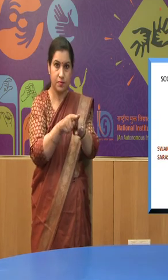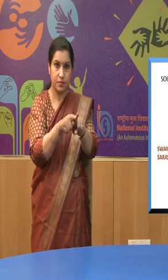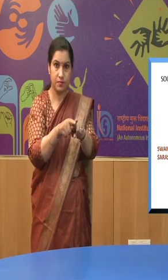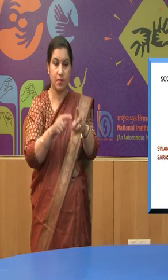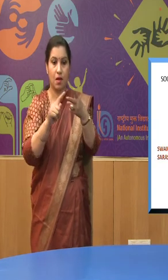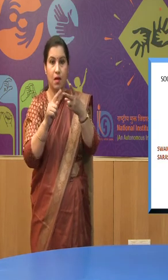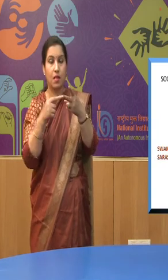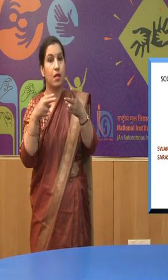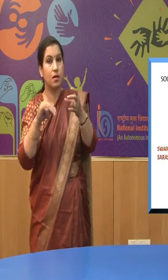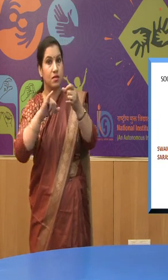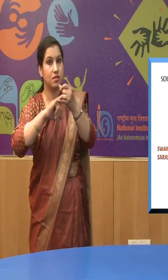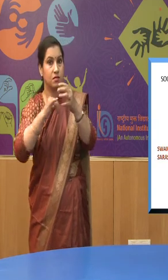Swami Dayanand Saraswati,